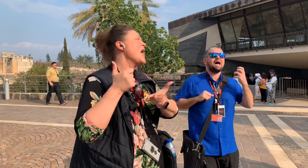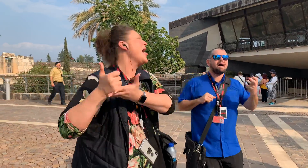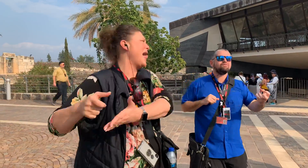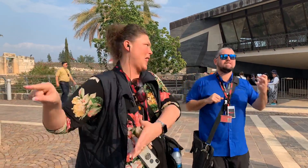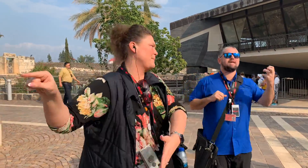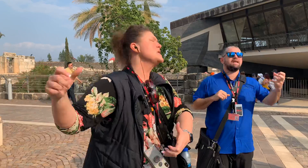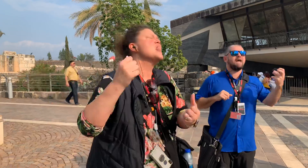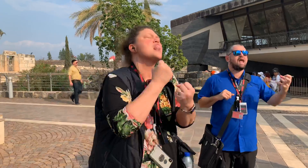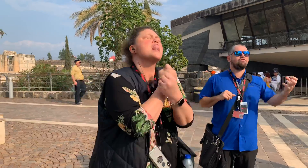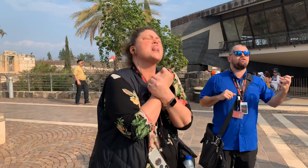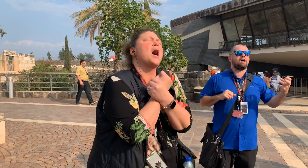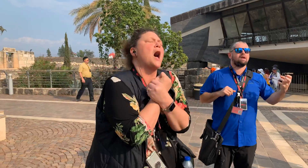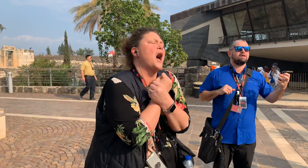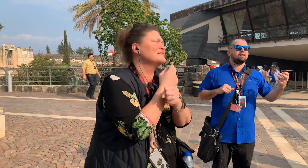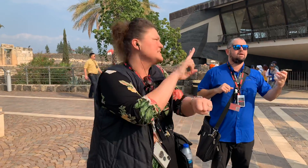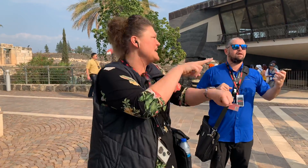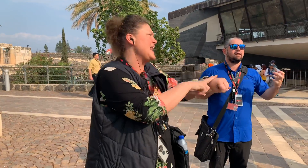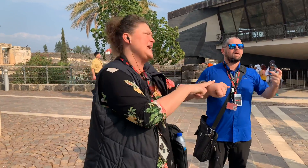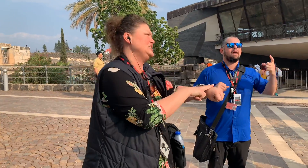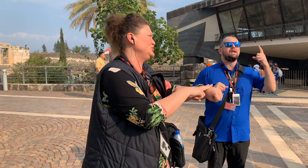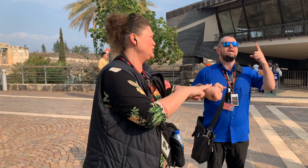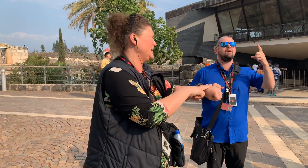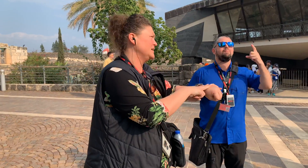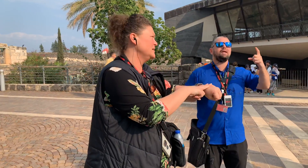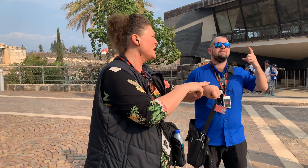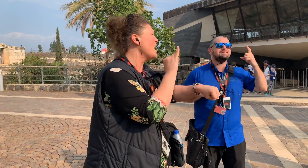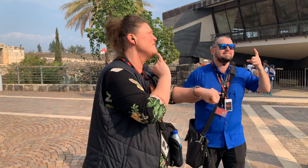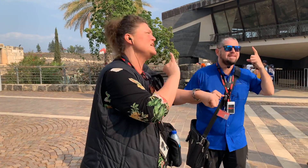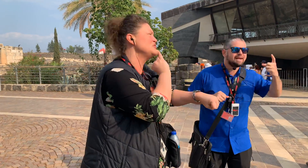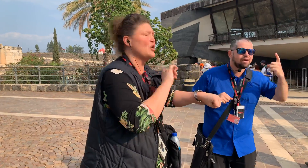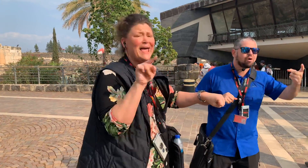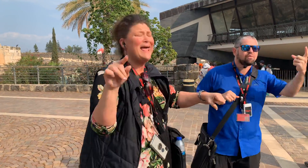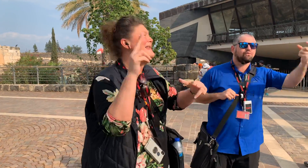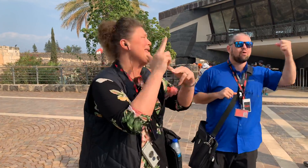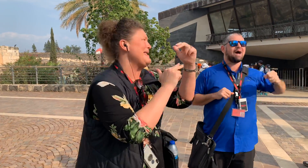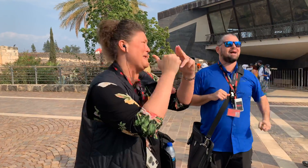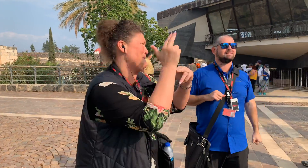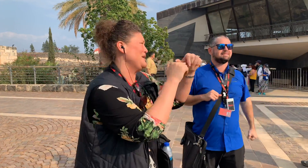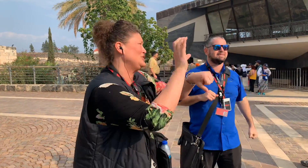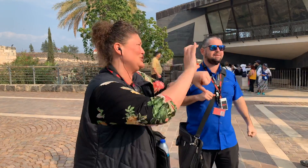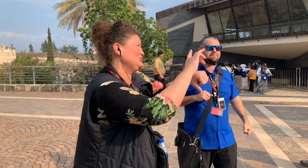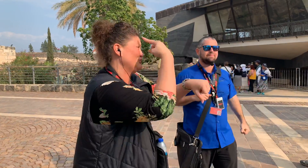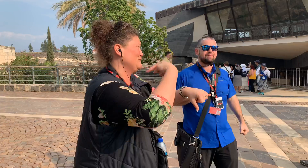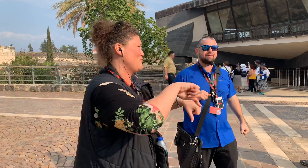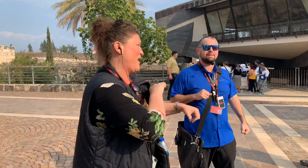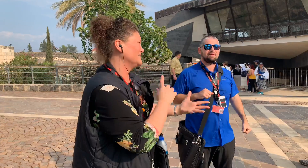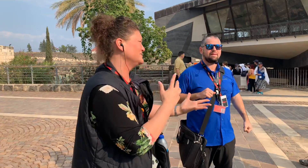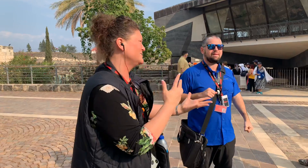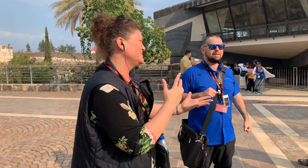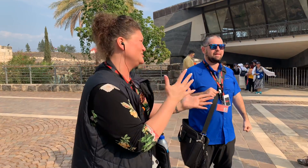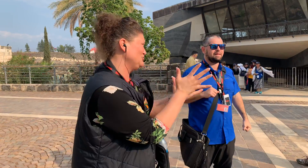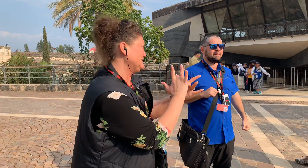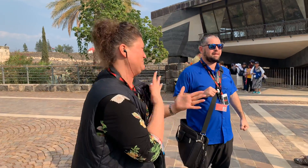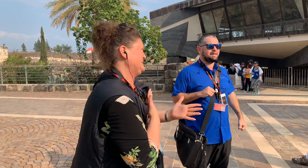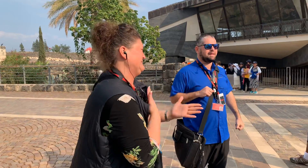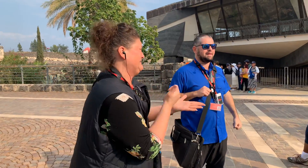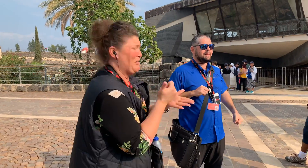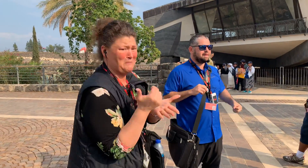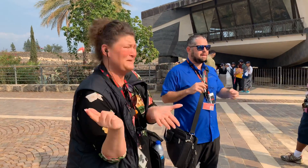He loves the nation, and he built a synagogue for us.